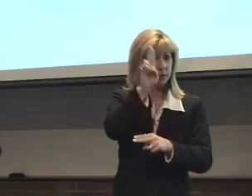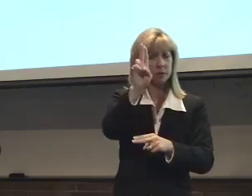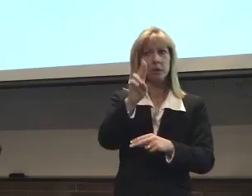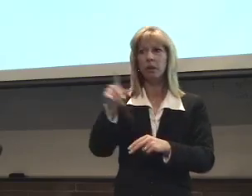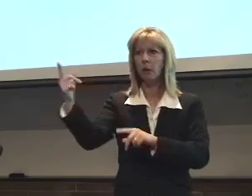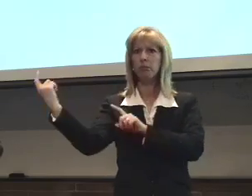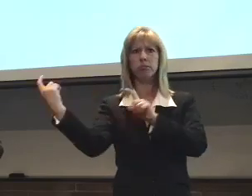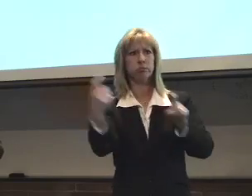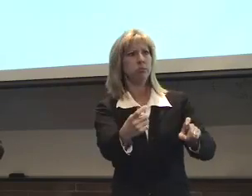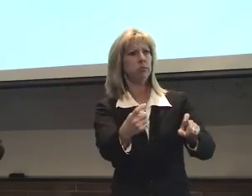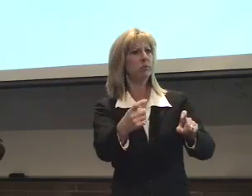was a